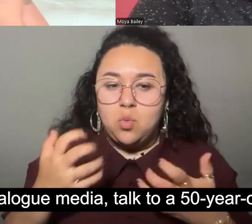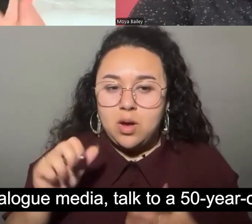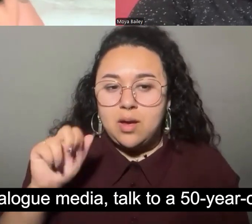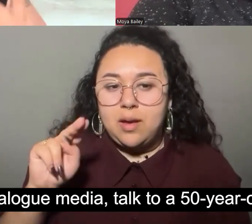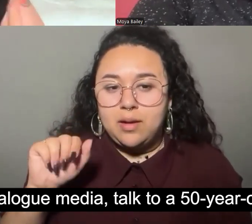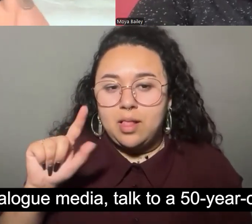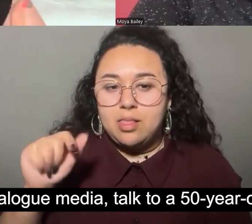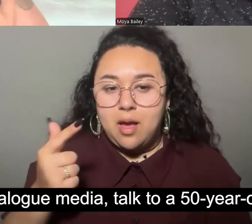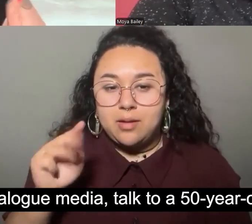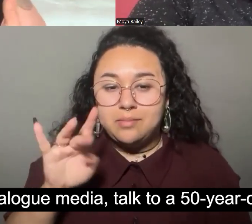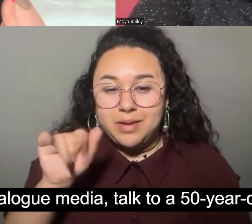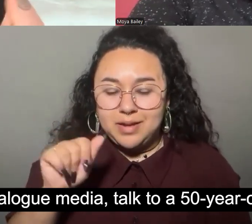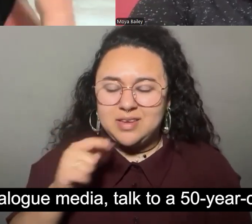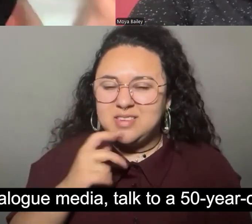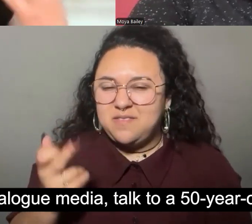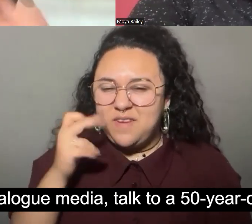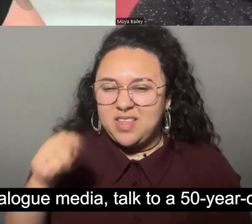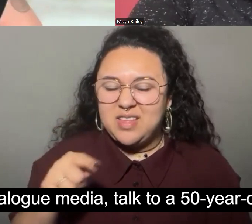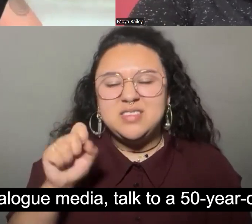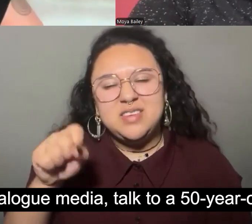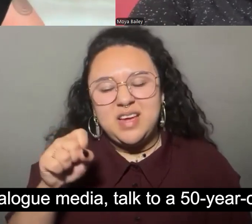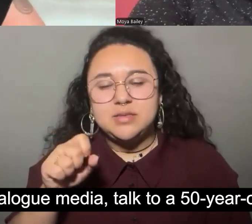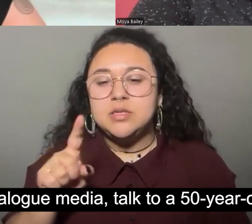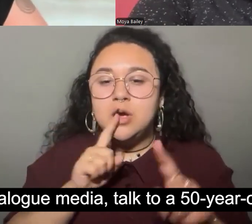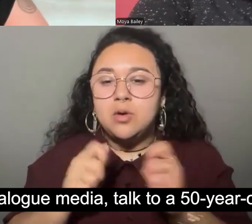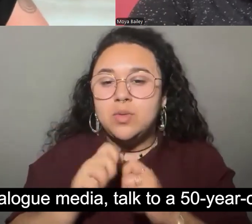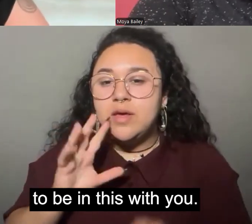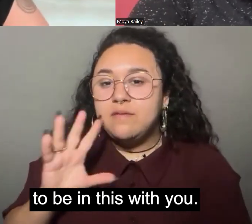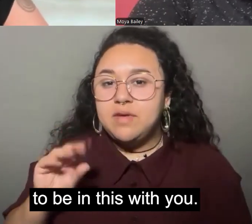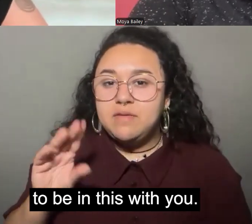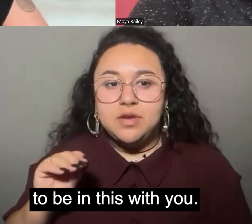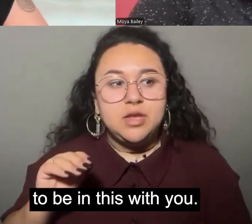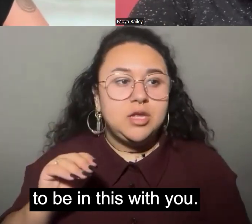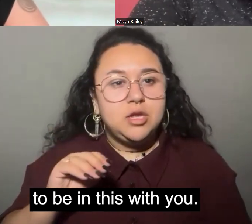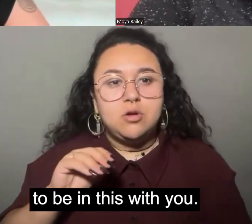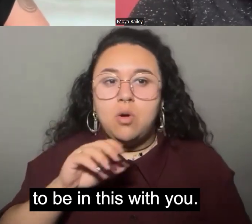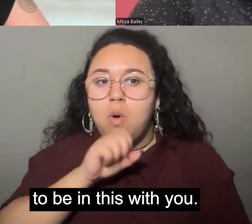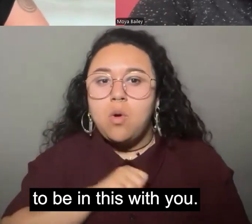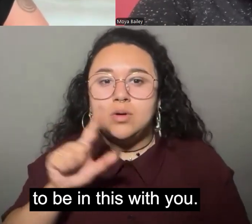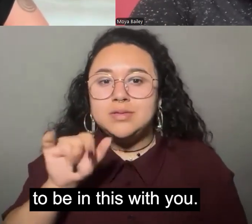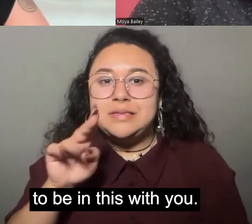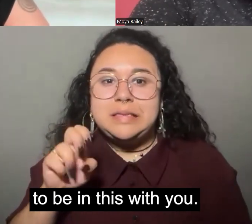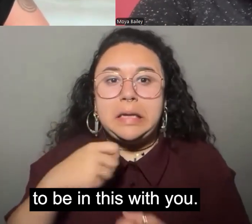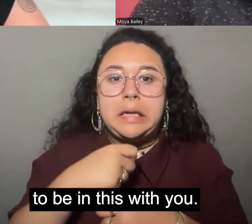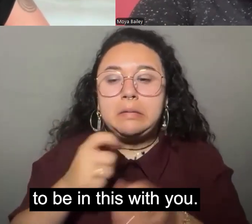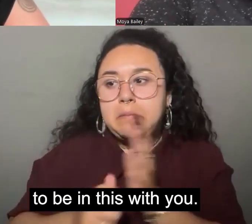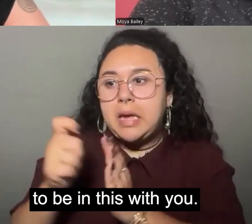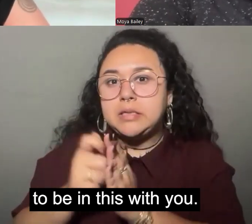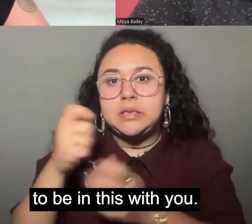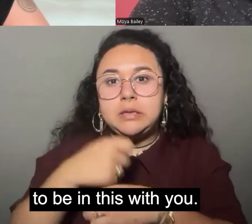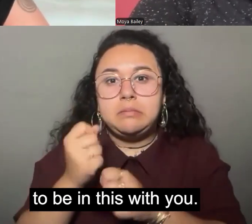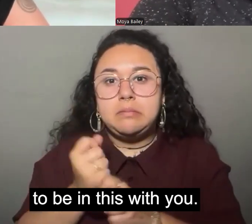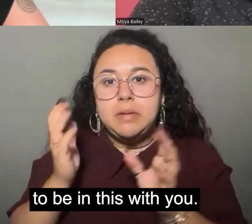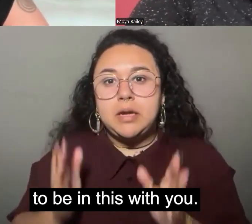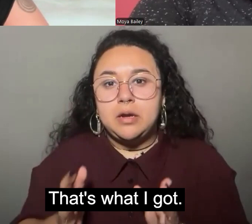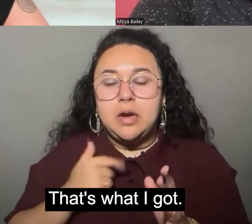like talk to a 50-year-old zine stir. Like I want to be in this with you. And I also want to know what we invent that we haven't yet. Yeah,